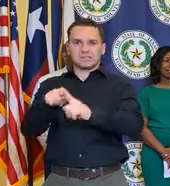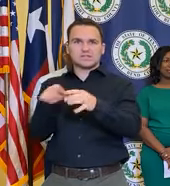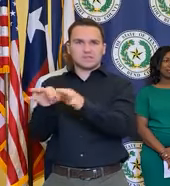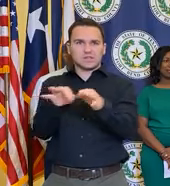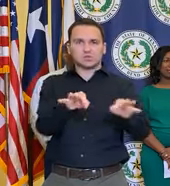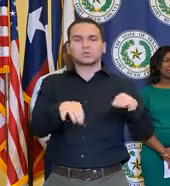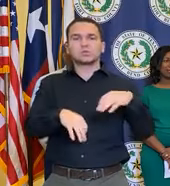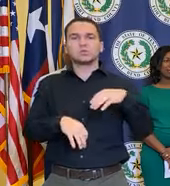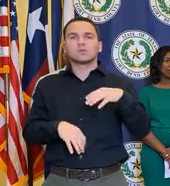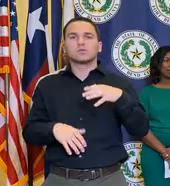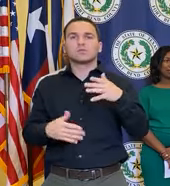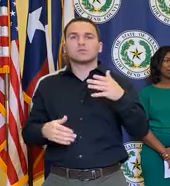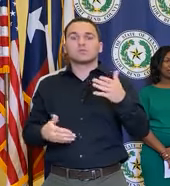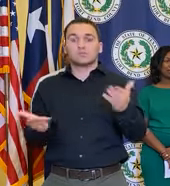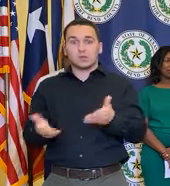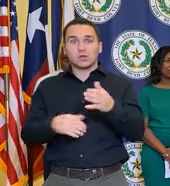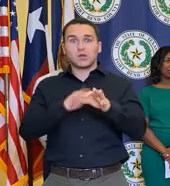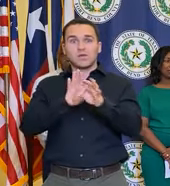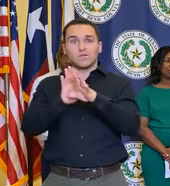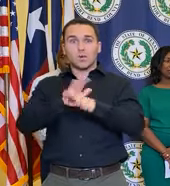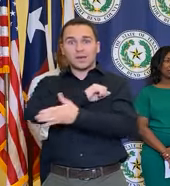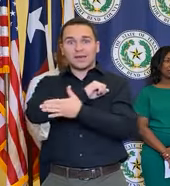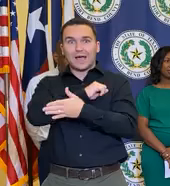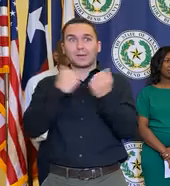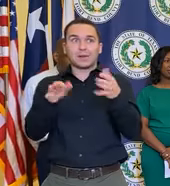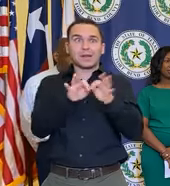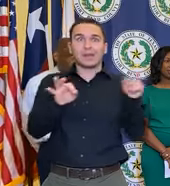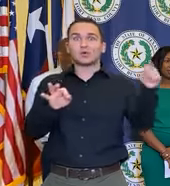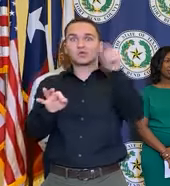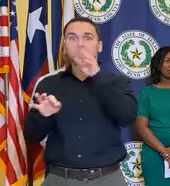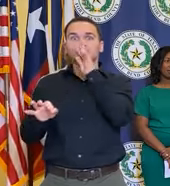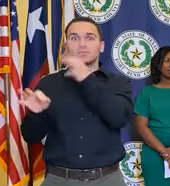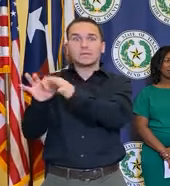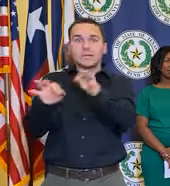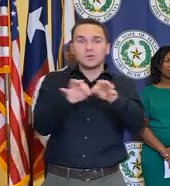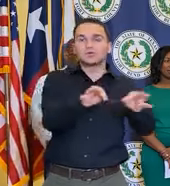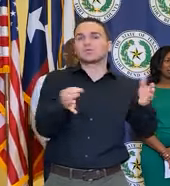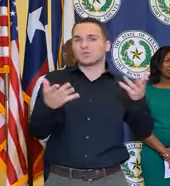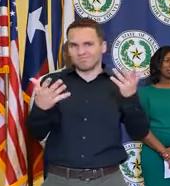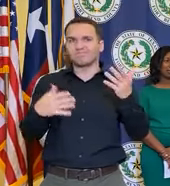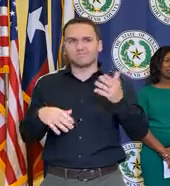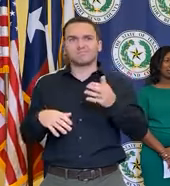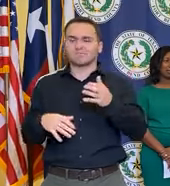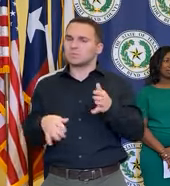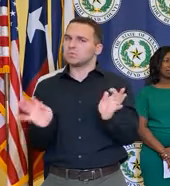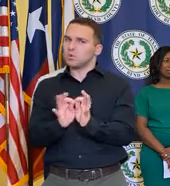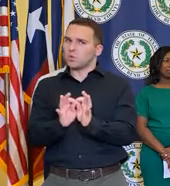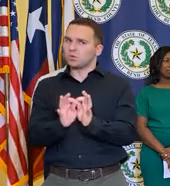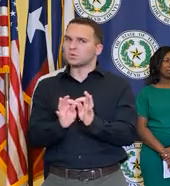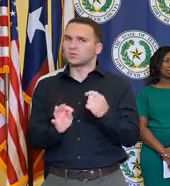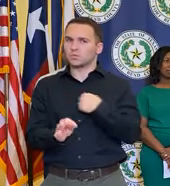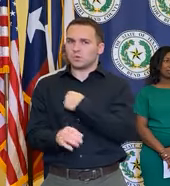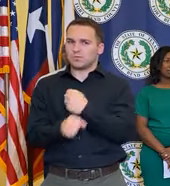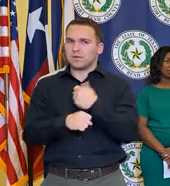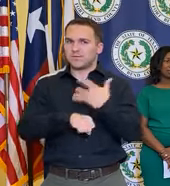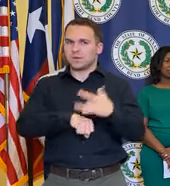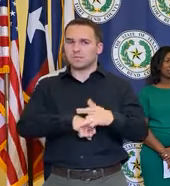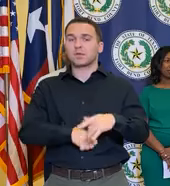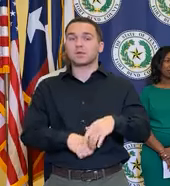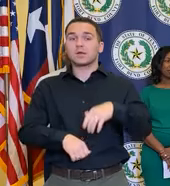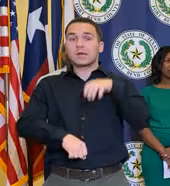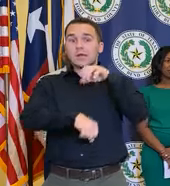I believe that is important. There are people maybe not 100% can communicate in English, so